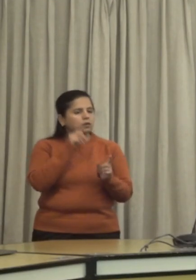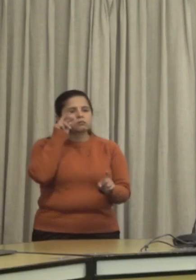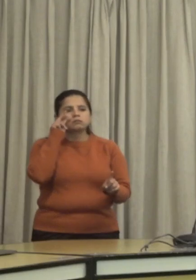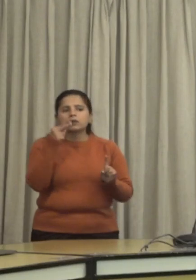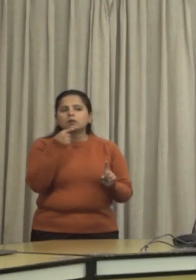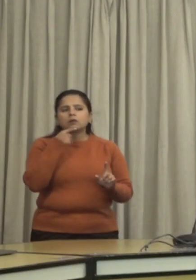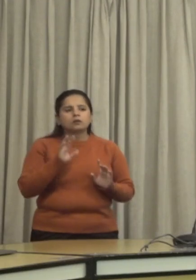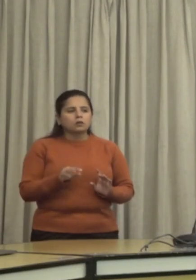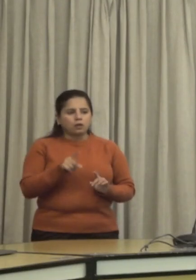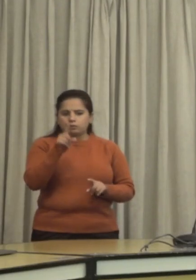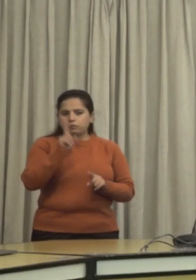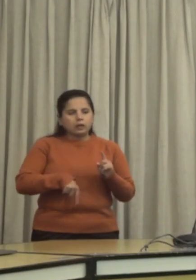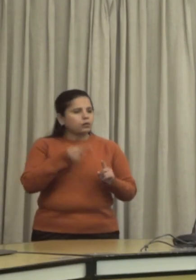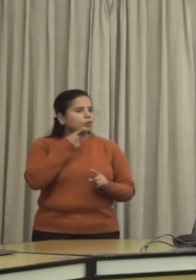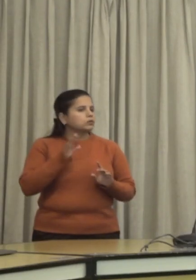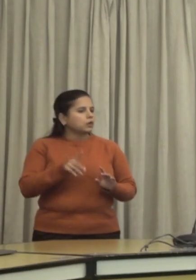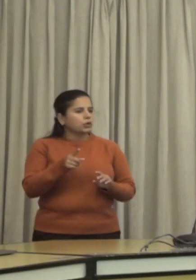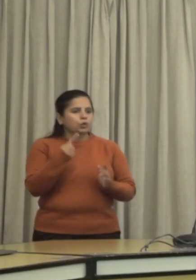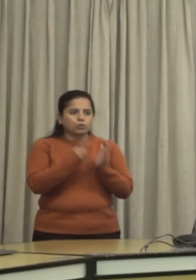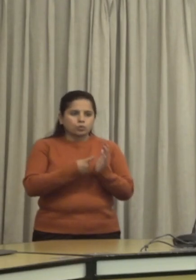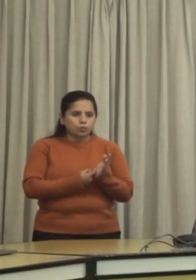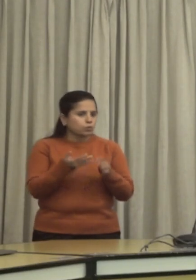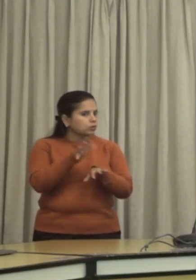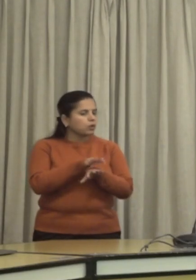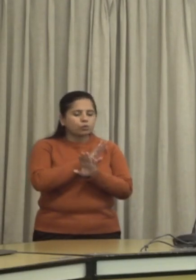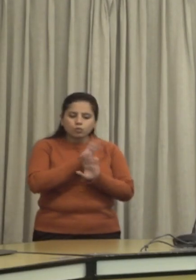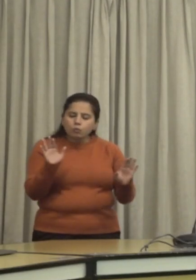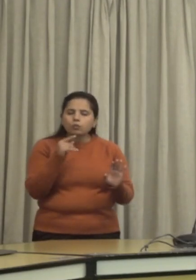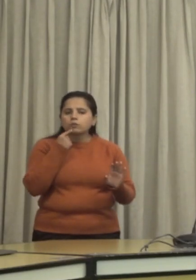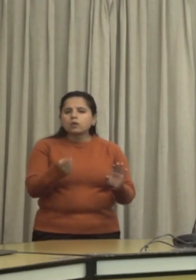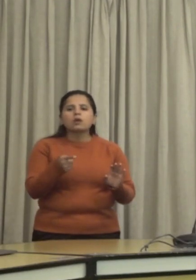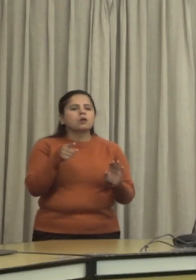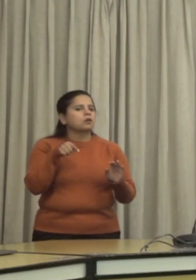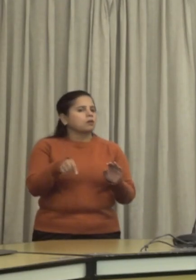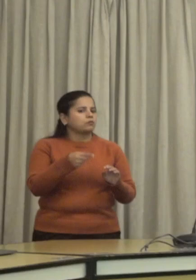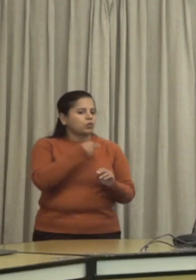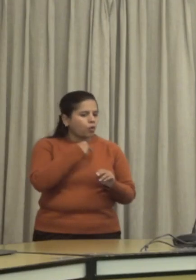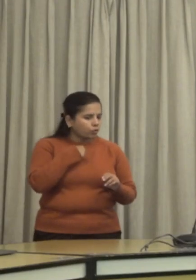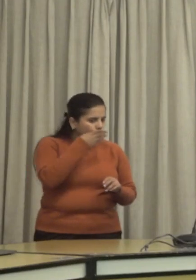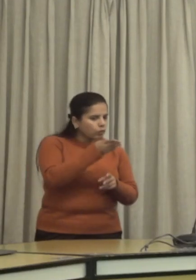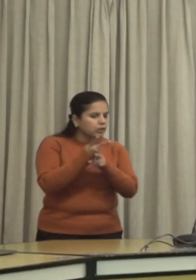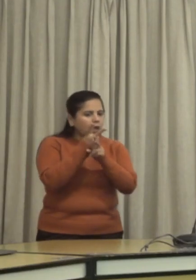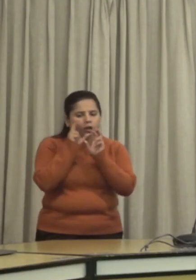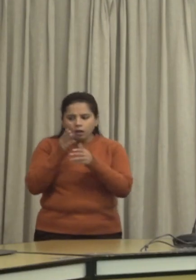perspective. You can't impose some rules on the ground, on the doctors, on the